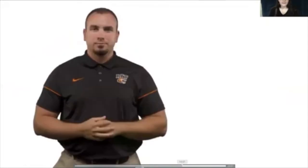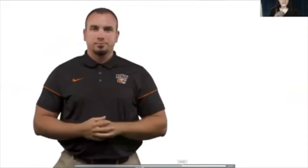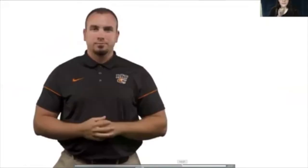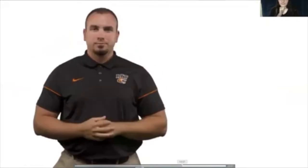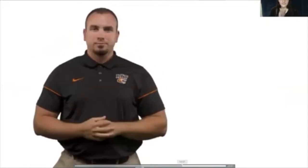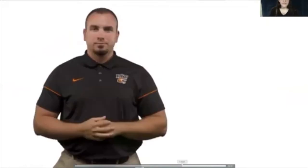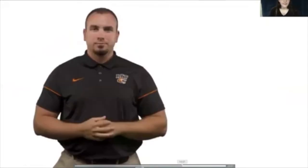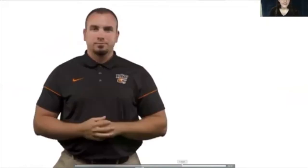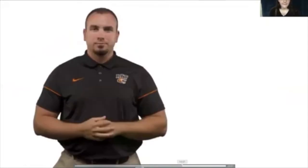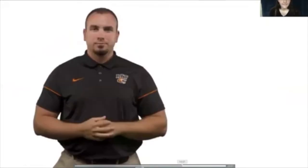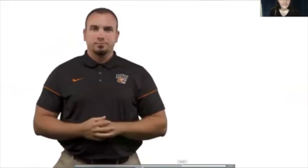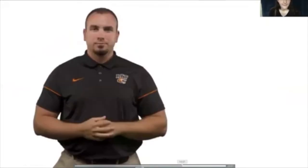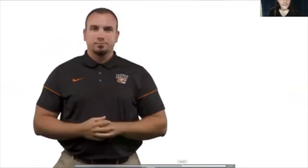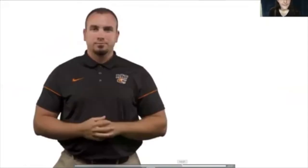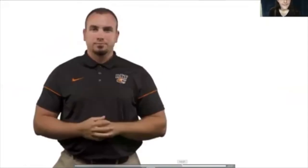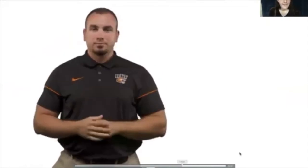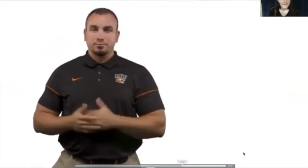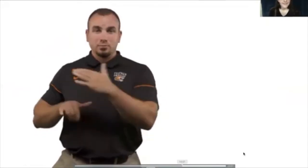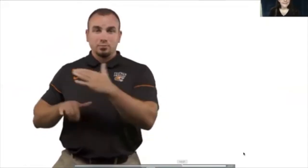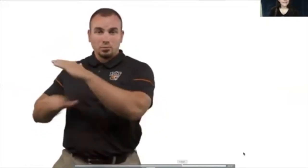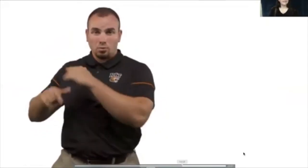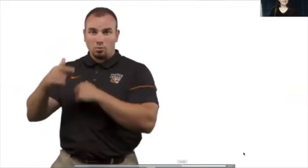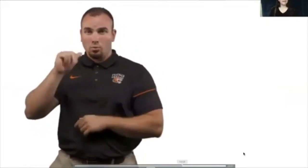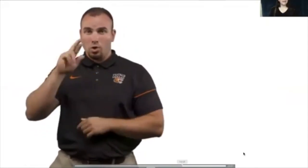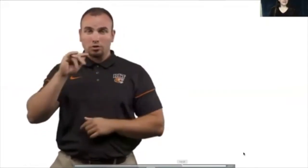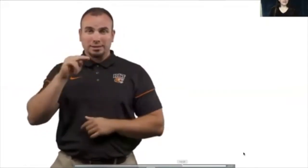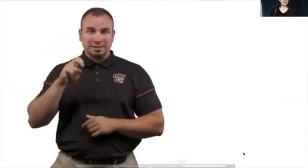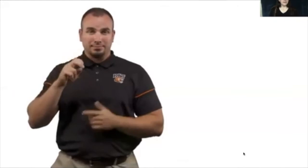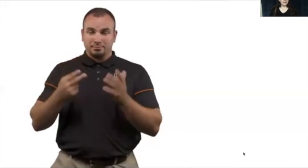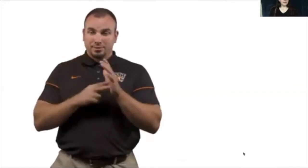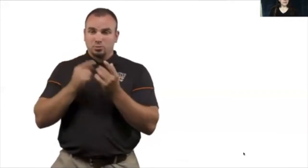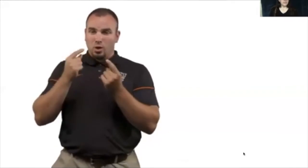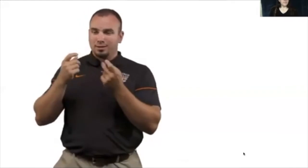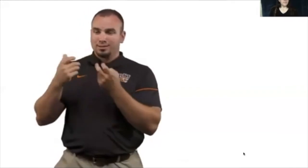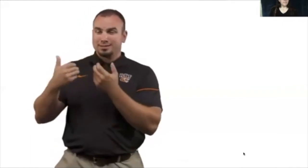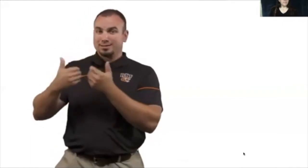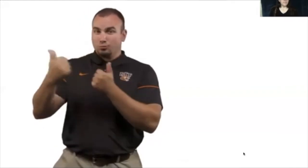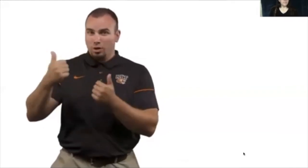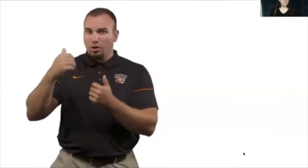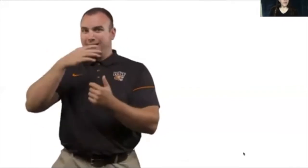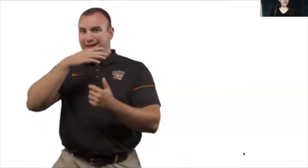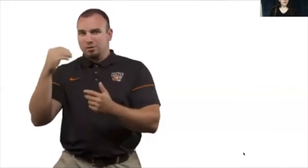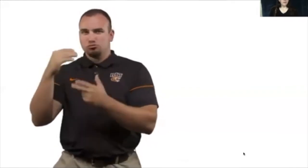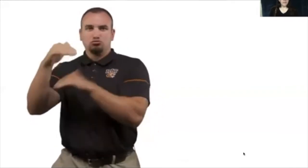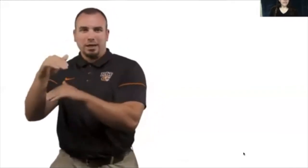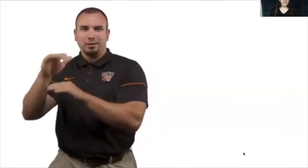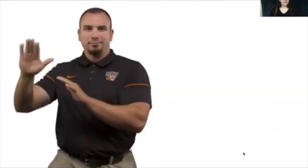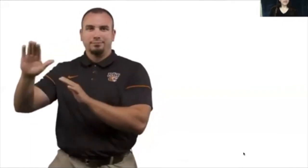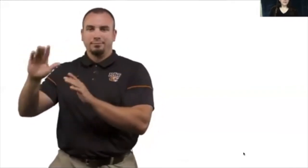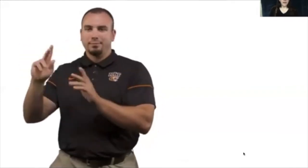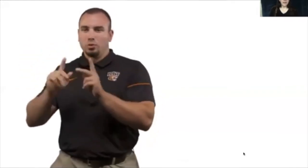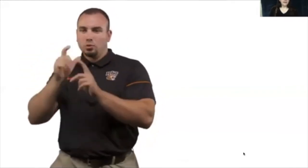10 seconds also. Yep. A quarantine means